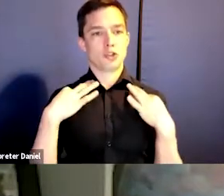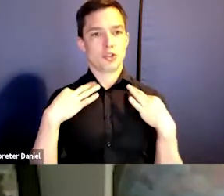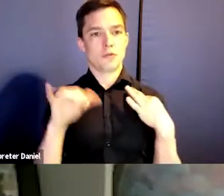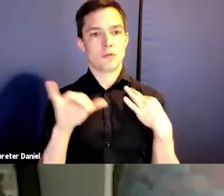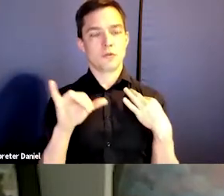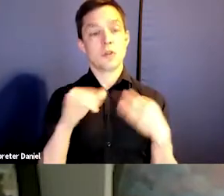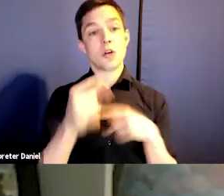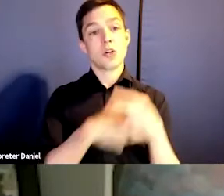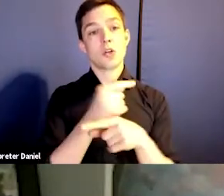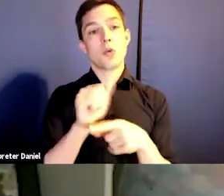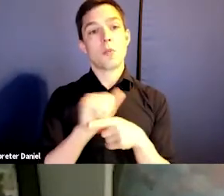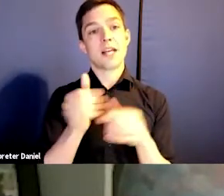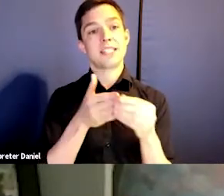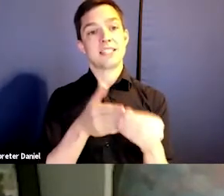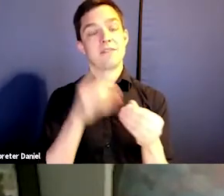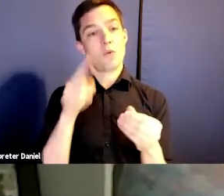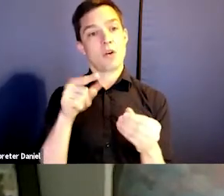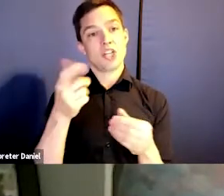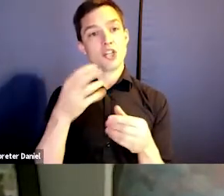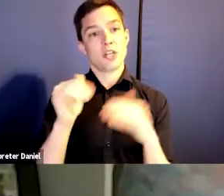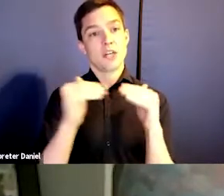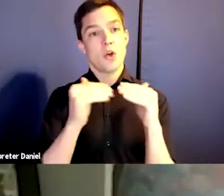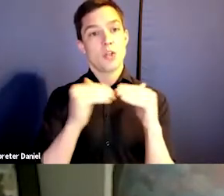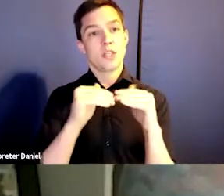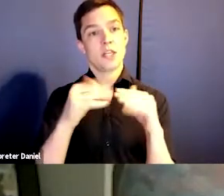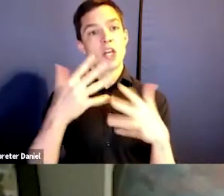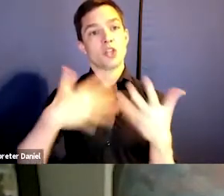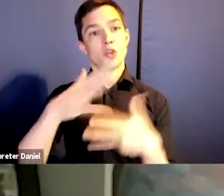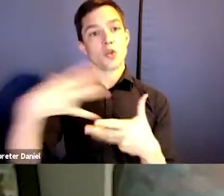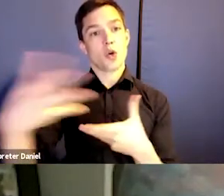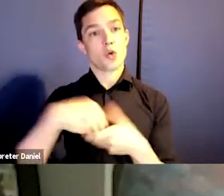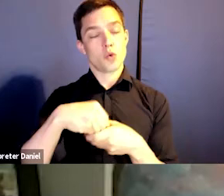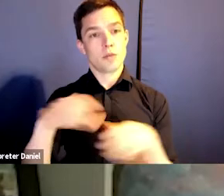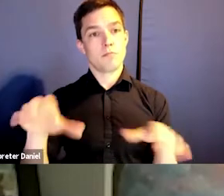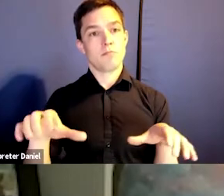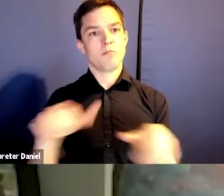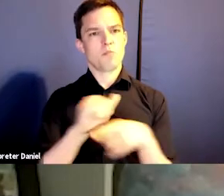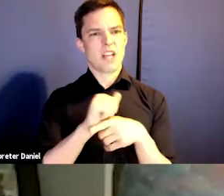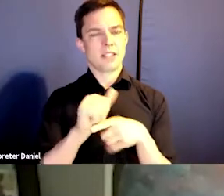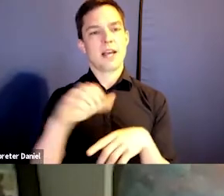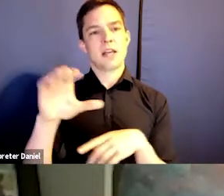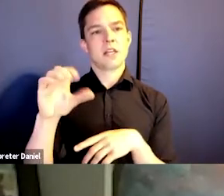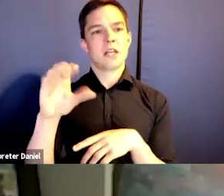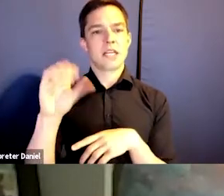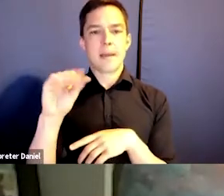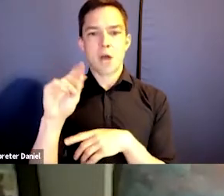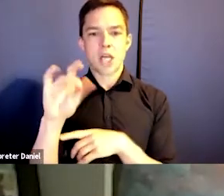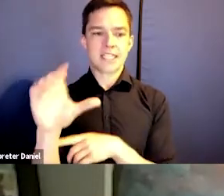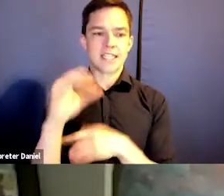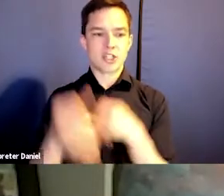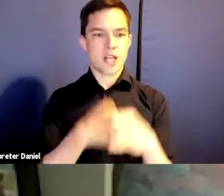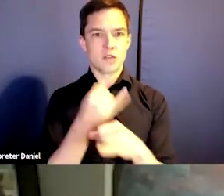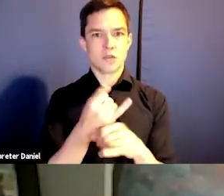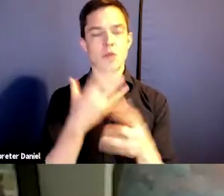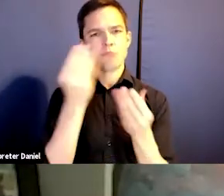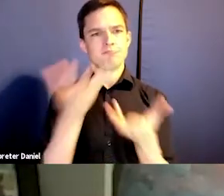the global practice lead of the Gender Equality and Social Inclusion Practice at Chemonics International. And I just want to say it